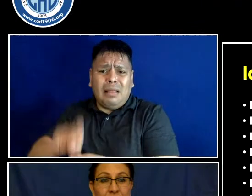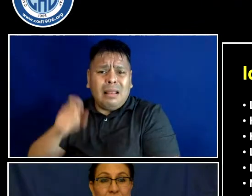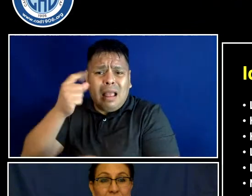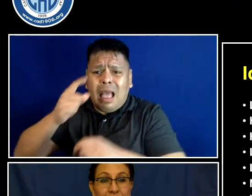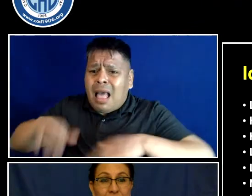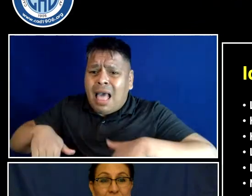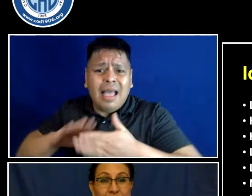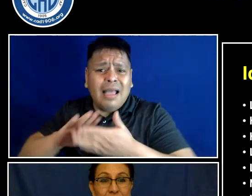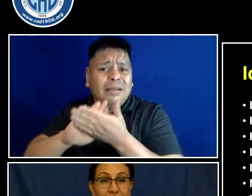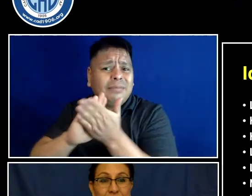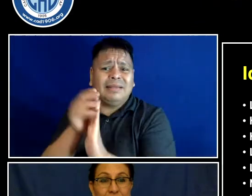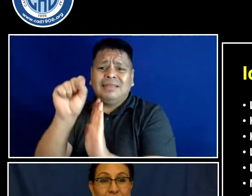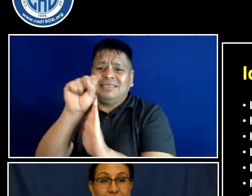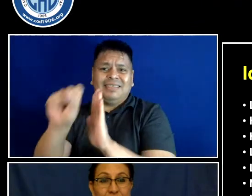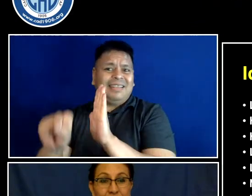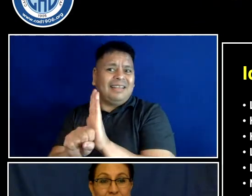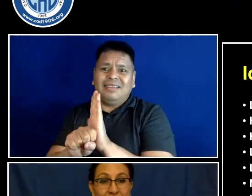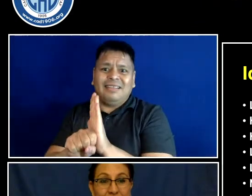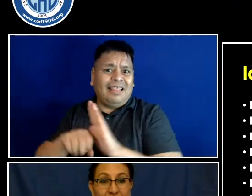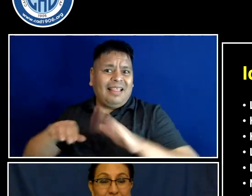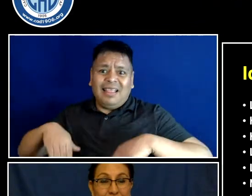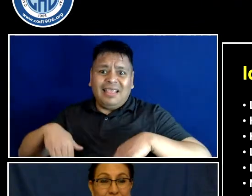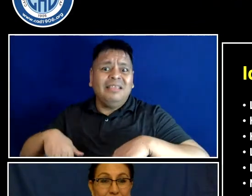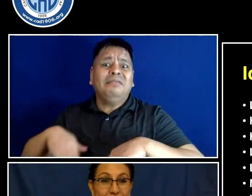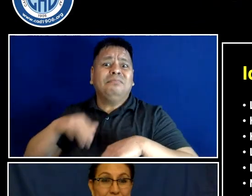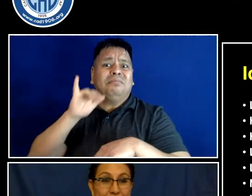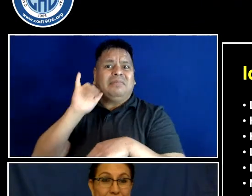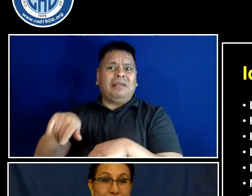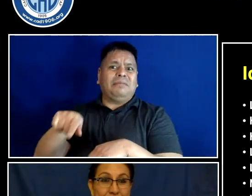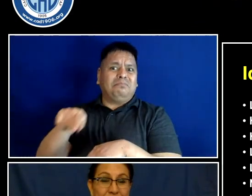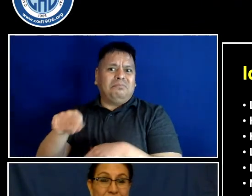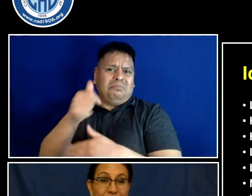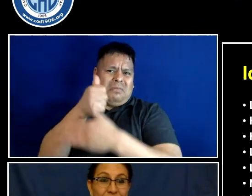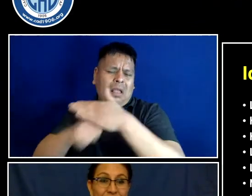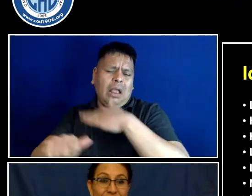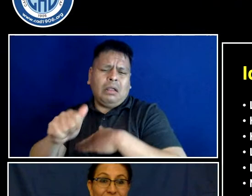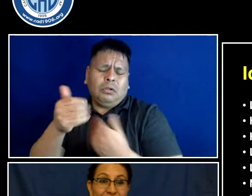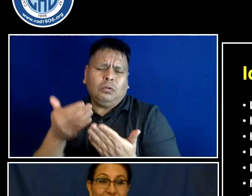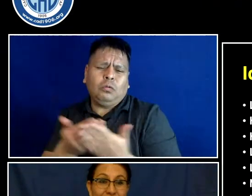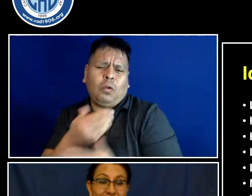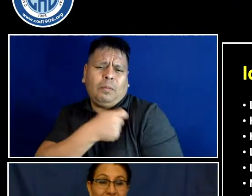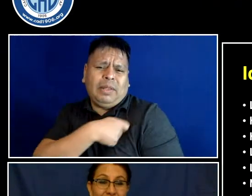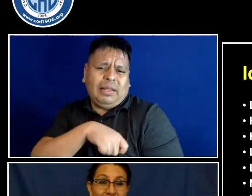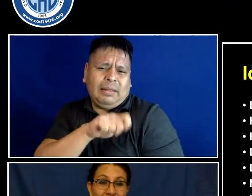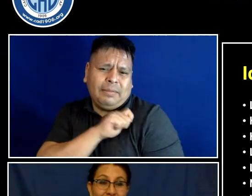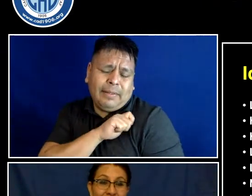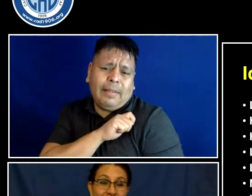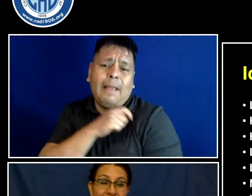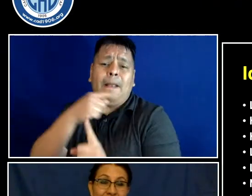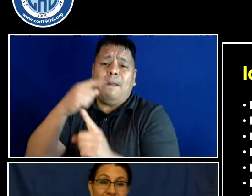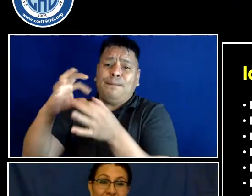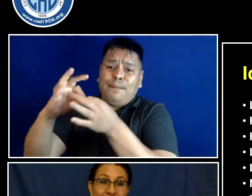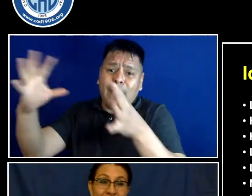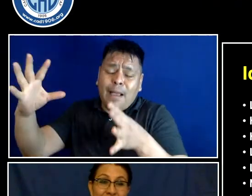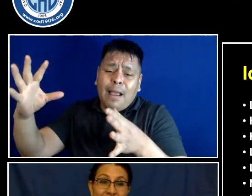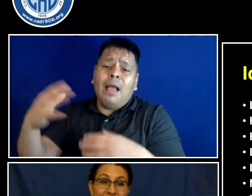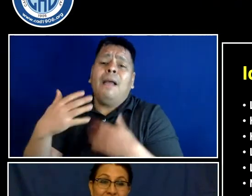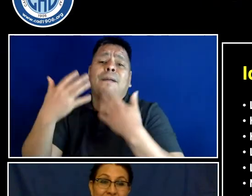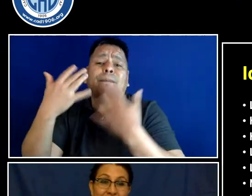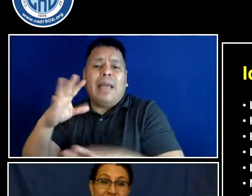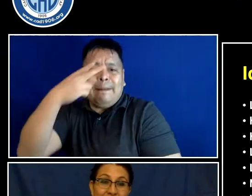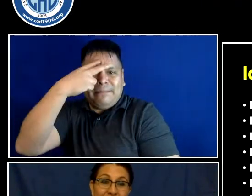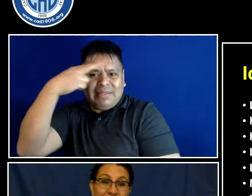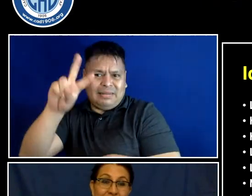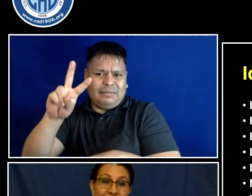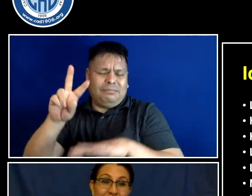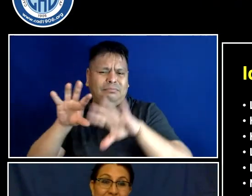Tejana, indicates an individual that lived in the area of Texas before it had become Texas. And so they